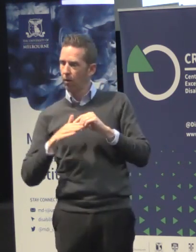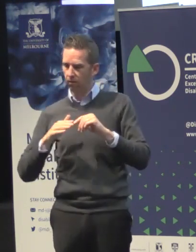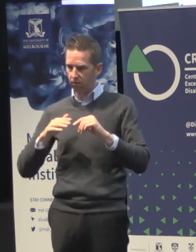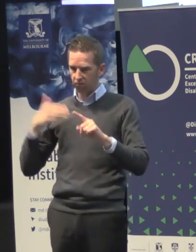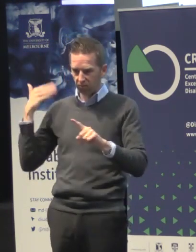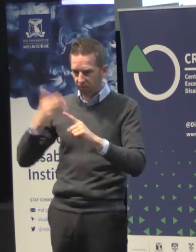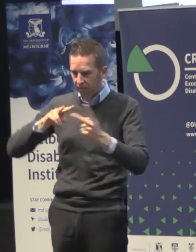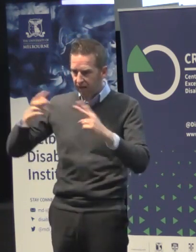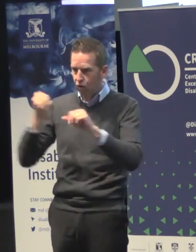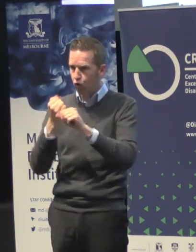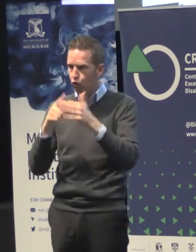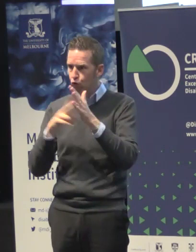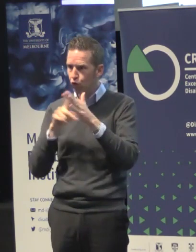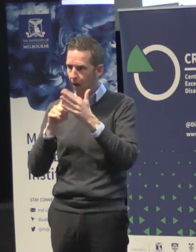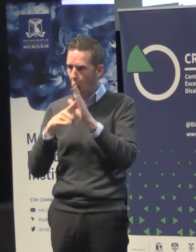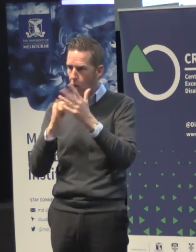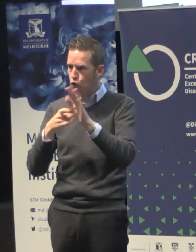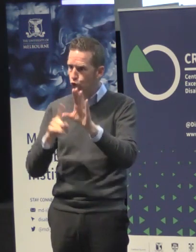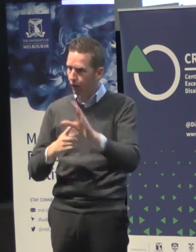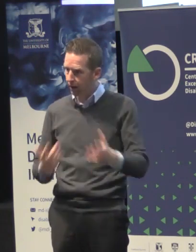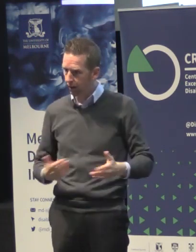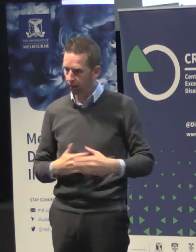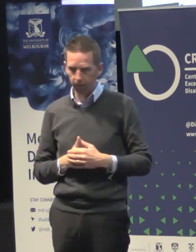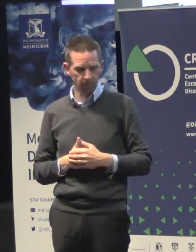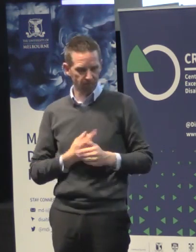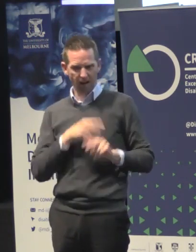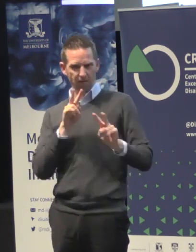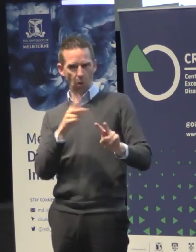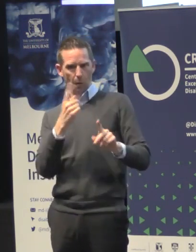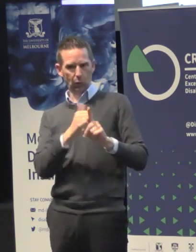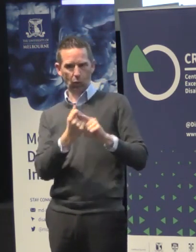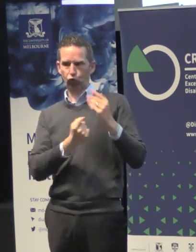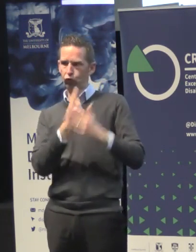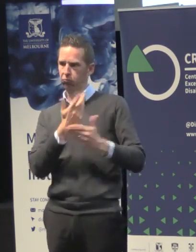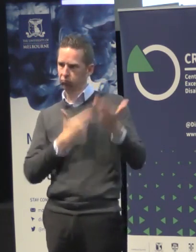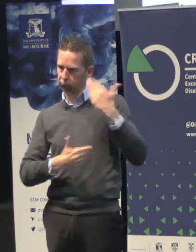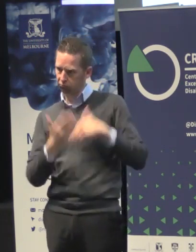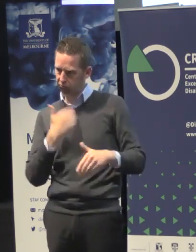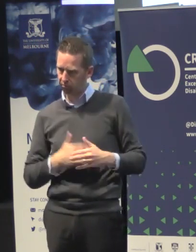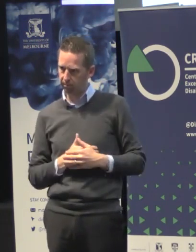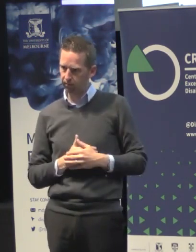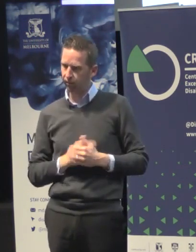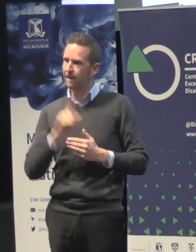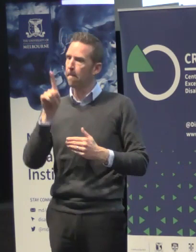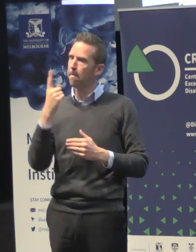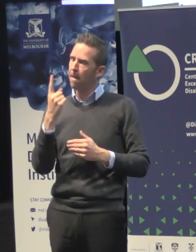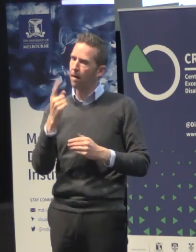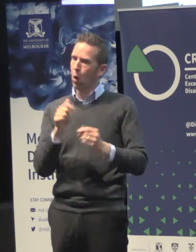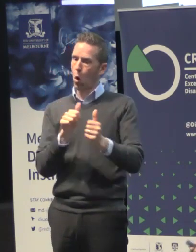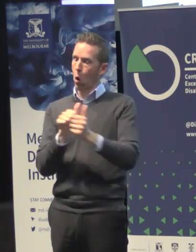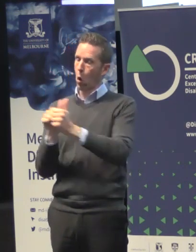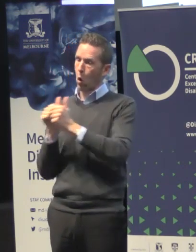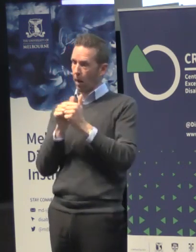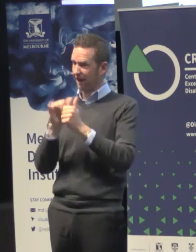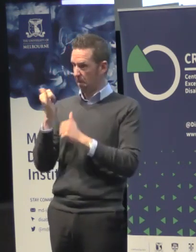some reason, as I was observing in one situation. But with colleagues,